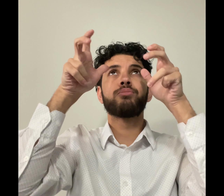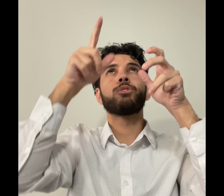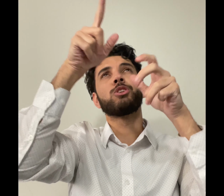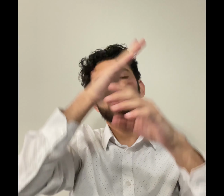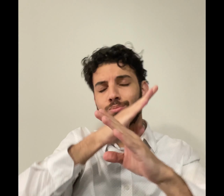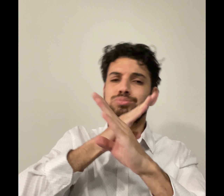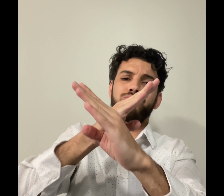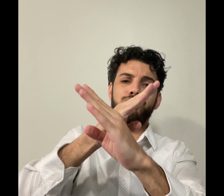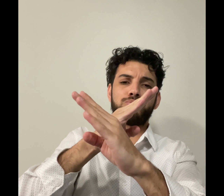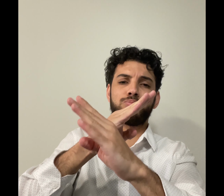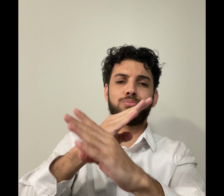Thank you.